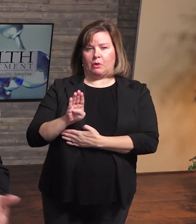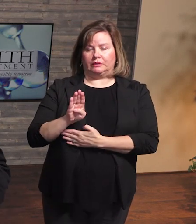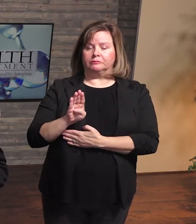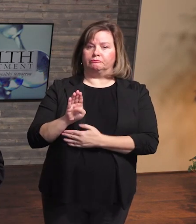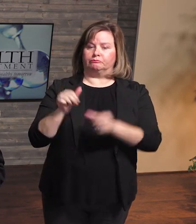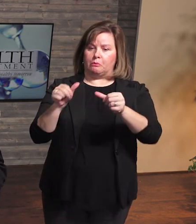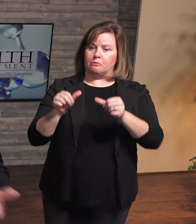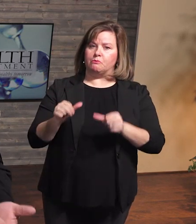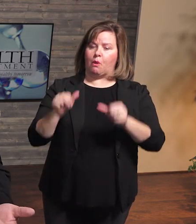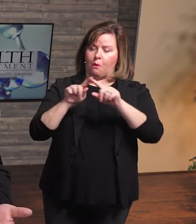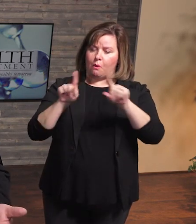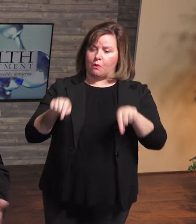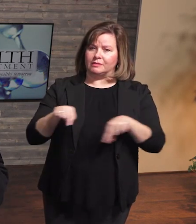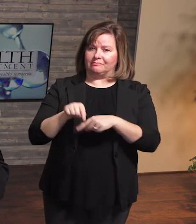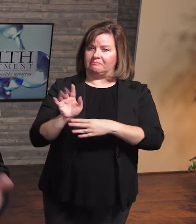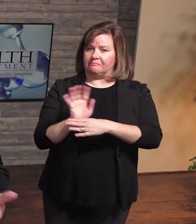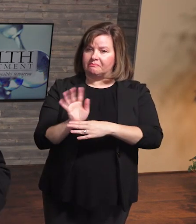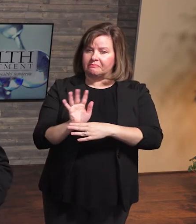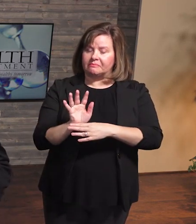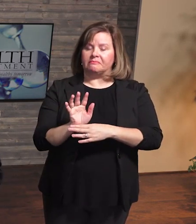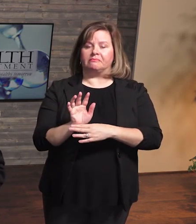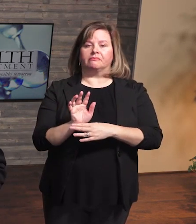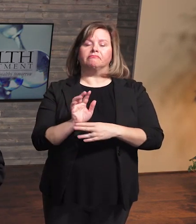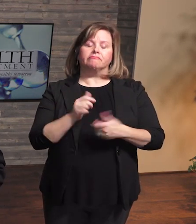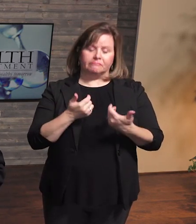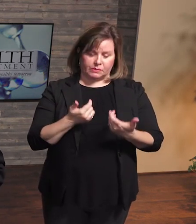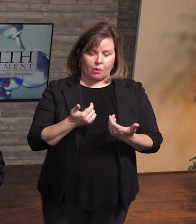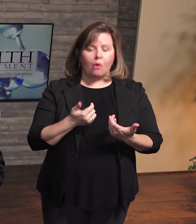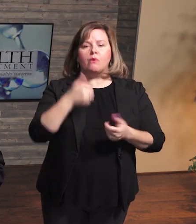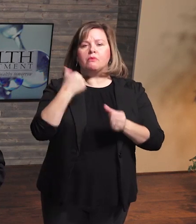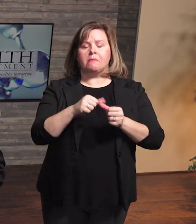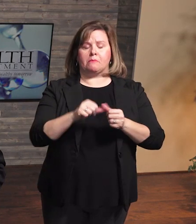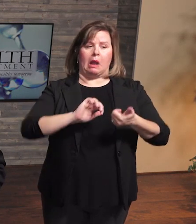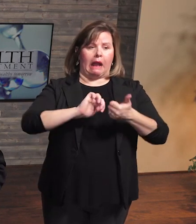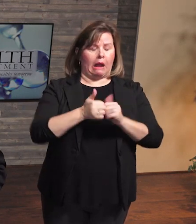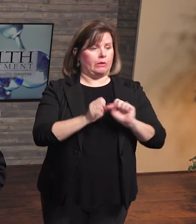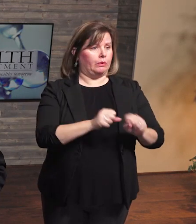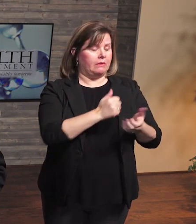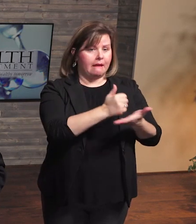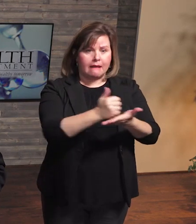can help and be part of our team here in Kent County by serving your neighbors